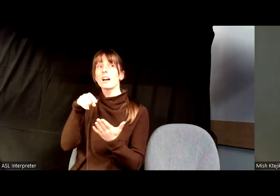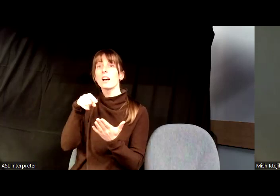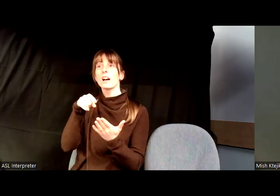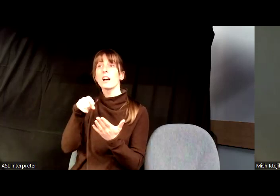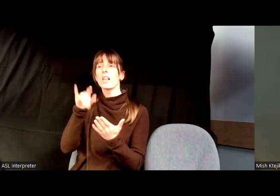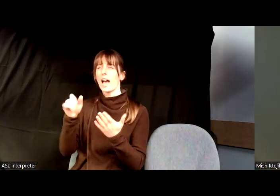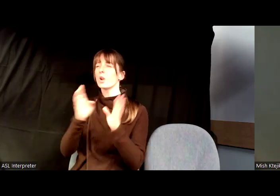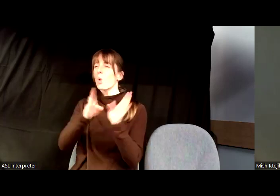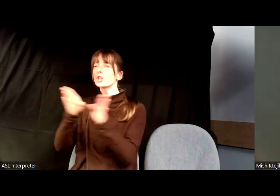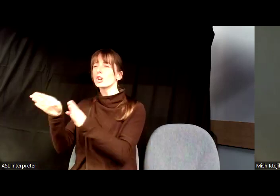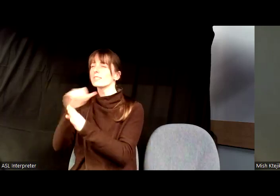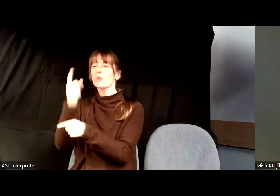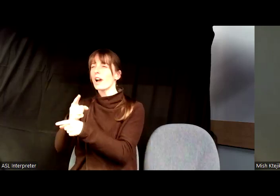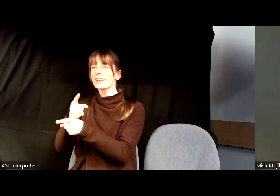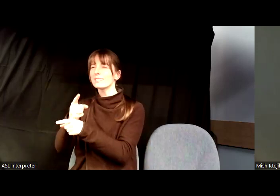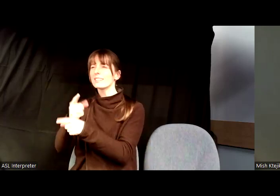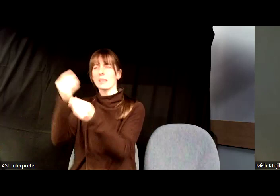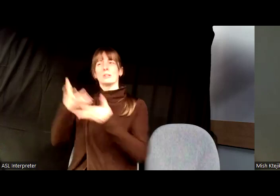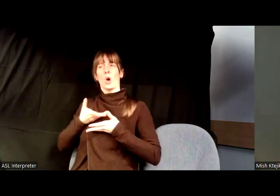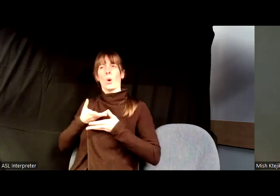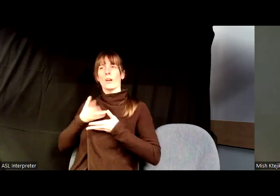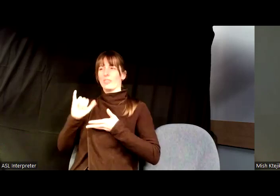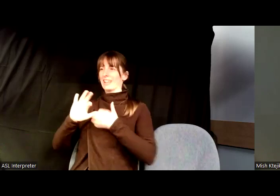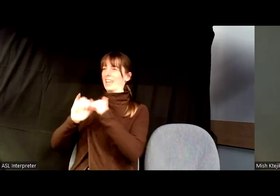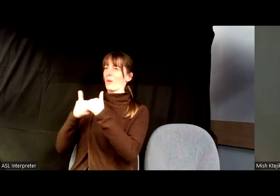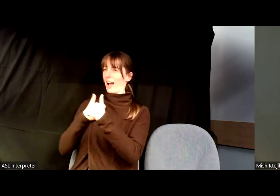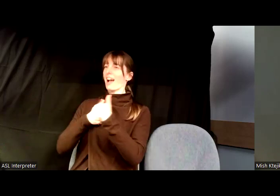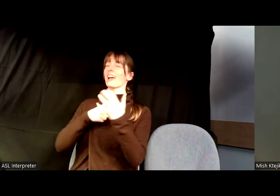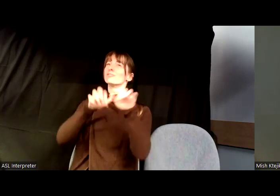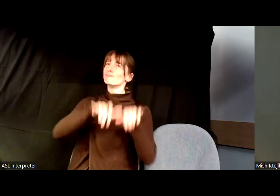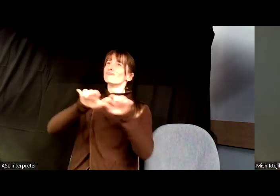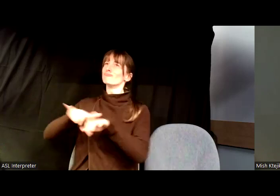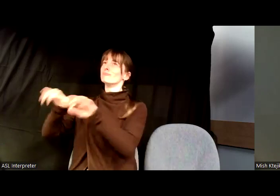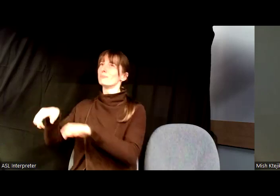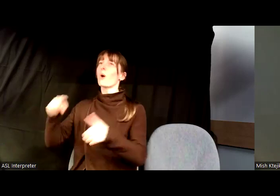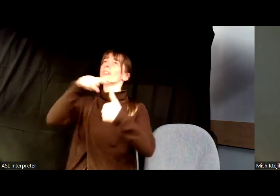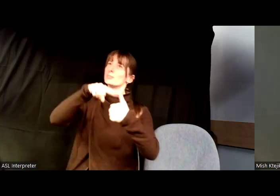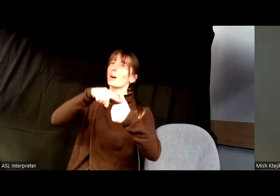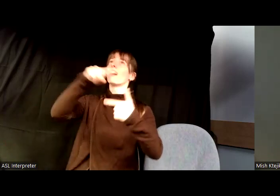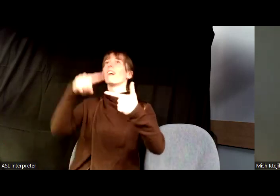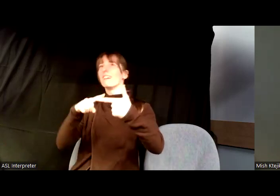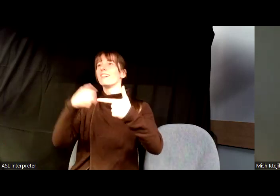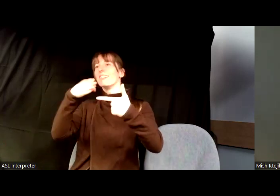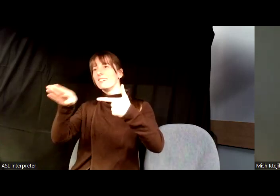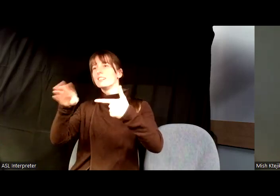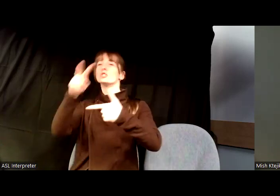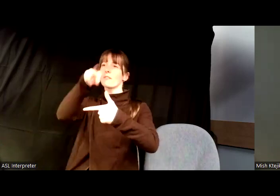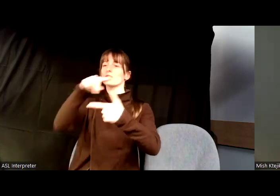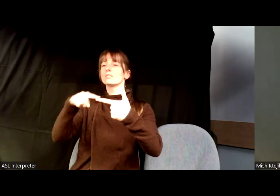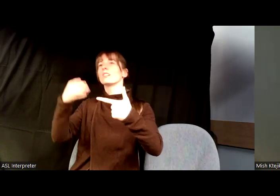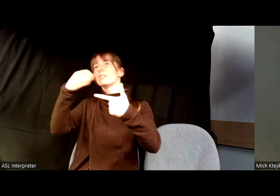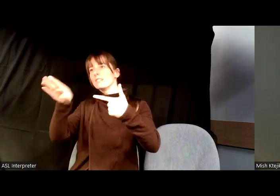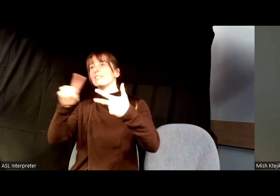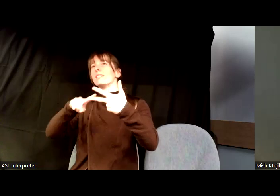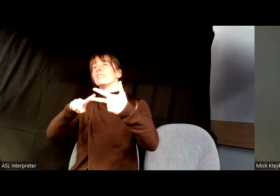let me know. This is how my brain works, but I'm not sure it's right. Like the RAC had me